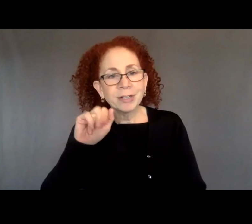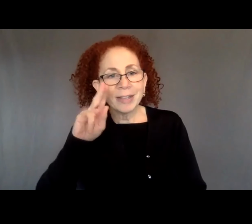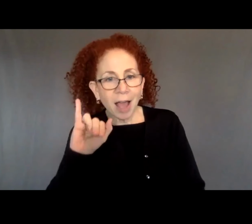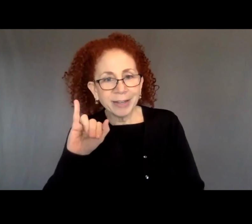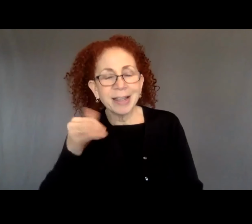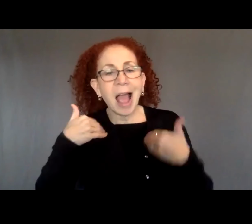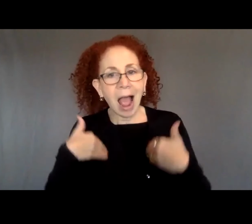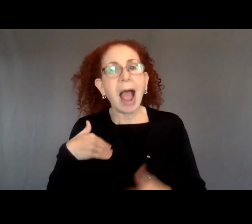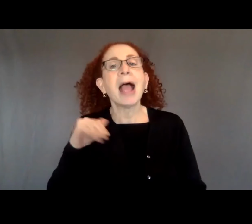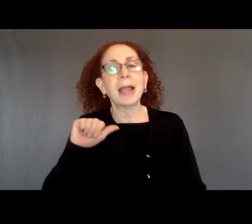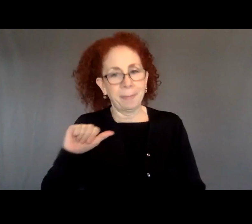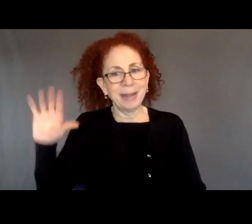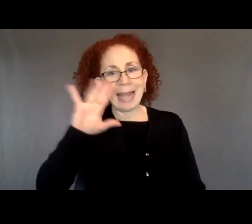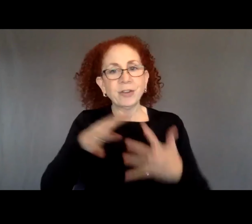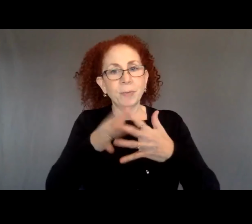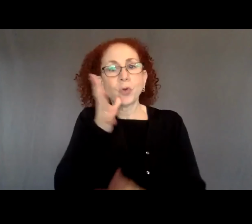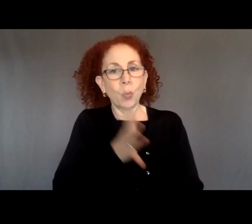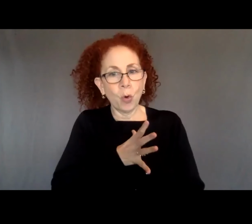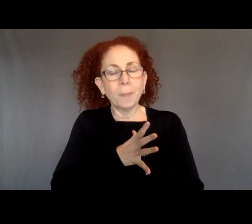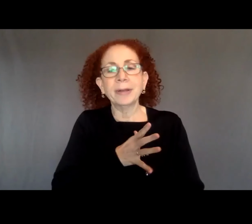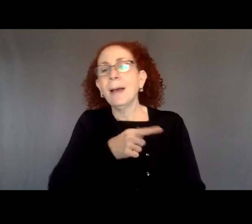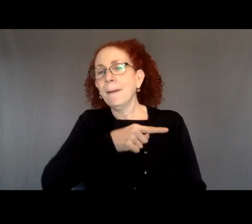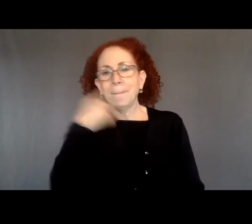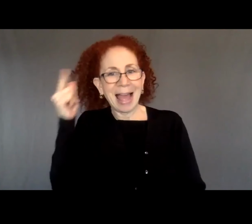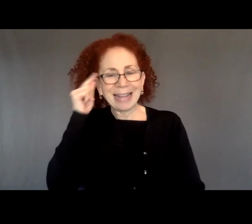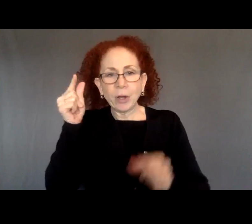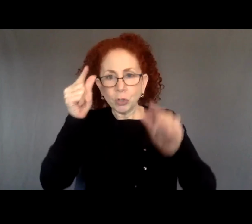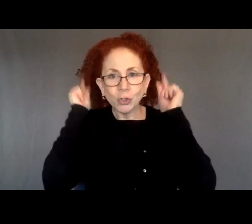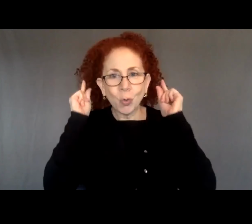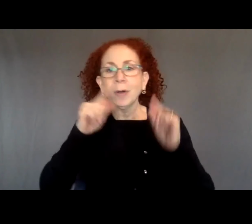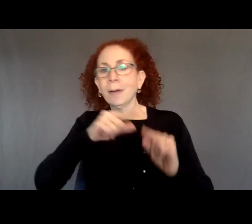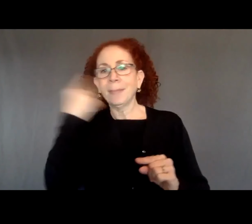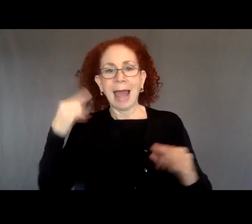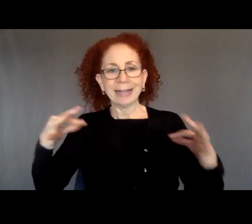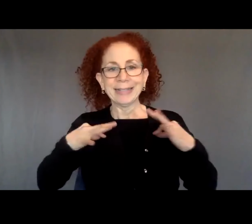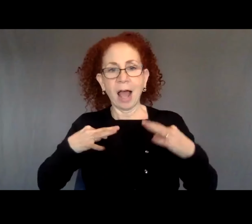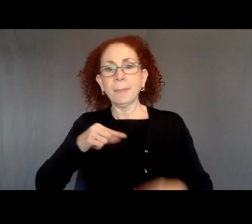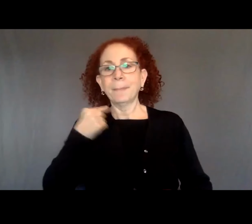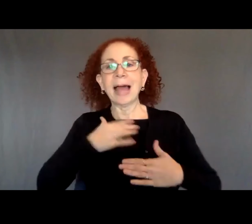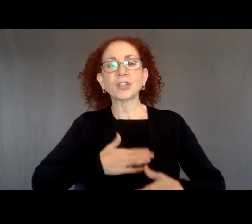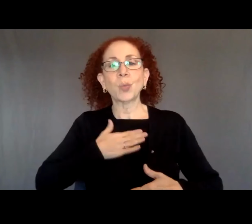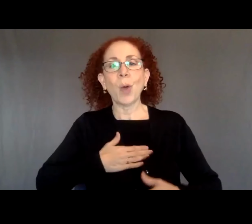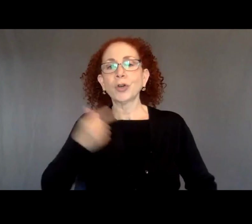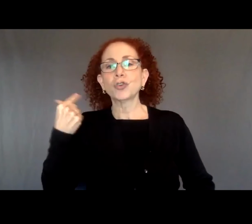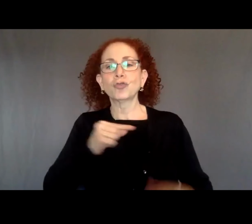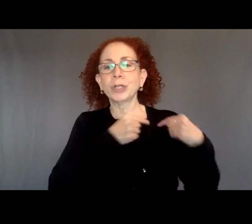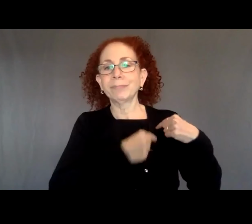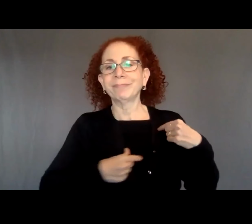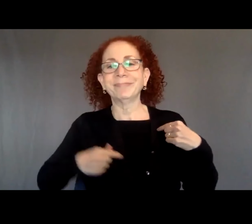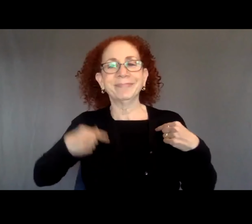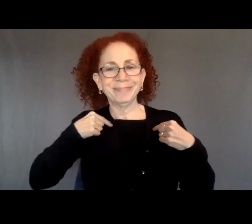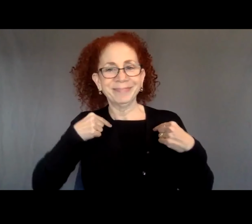am an Asian American woman with short black hair, wearing a black top, black sweater, and a chunky green statement